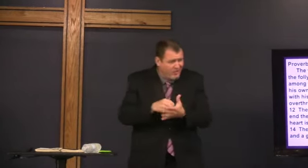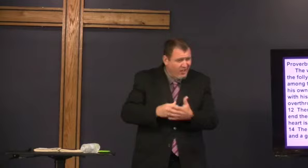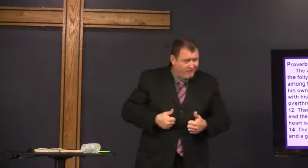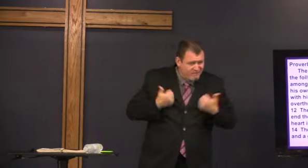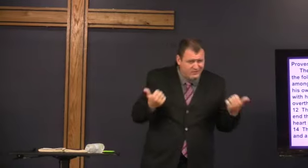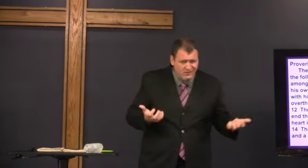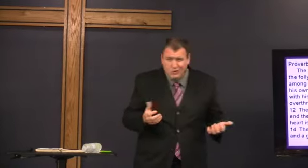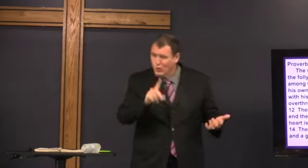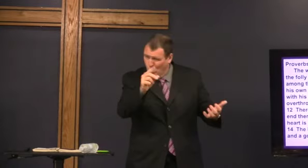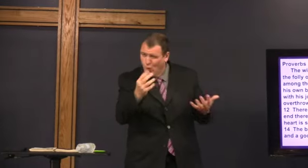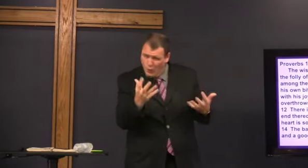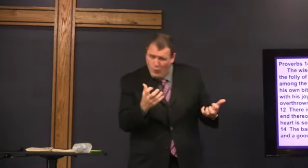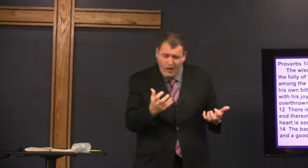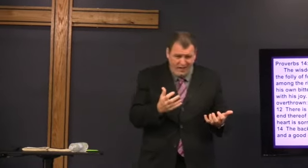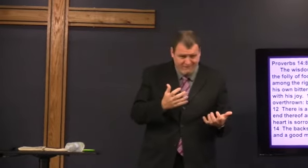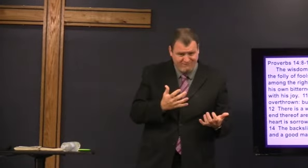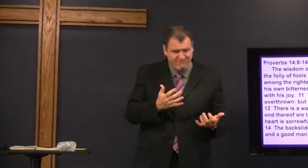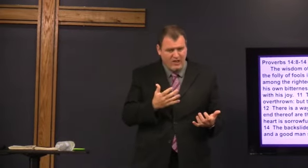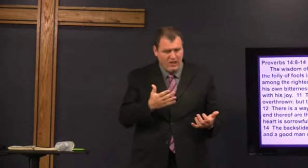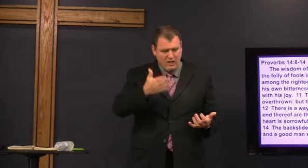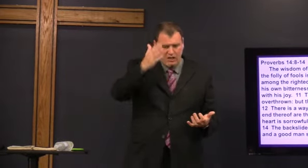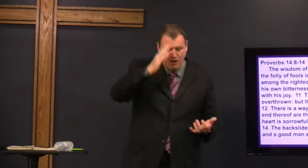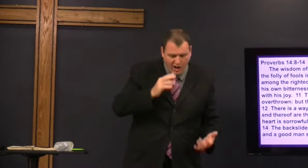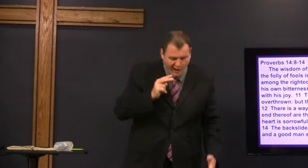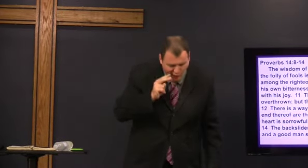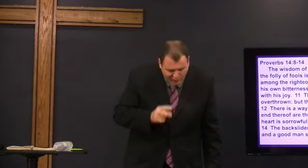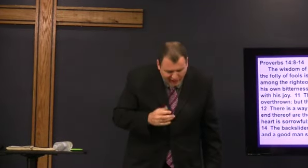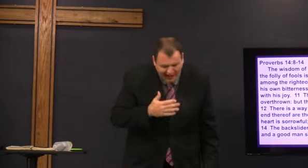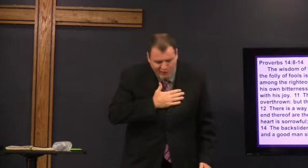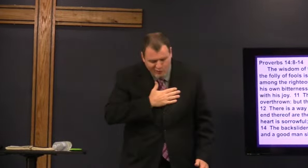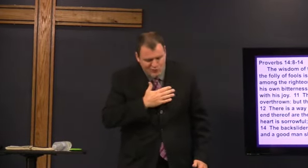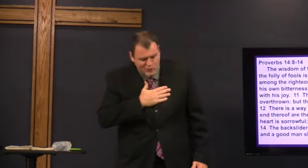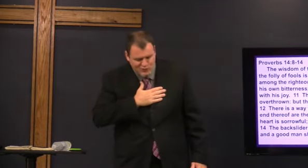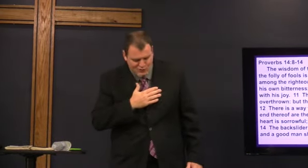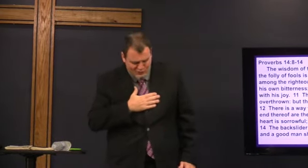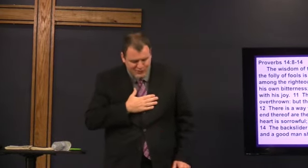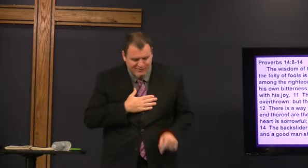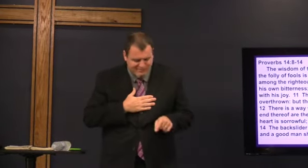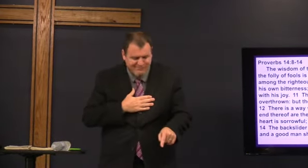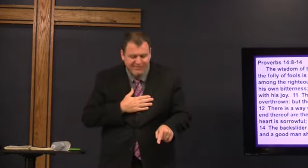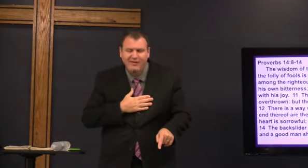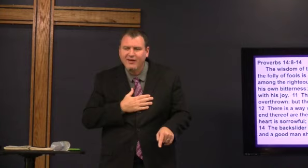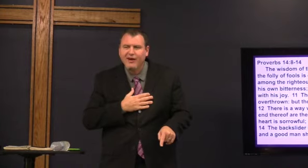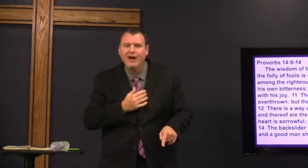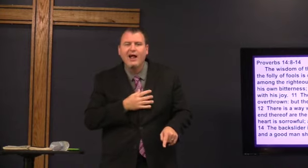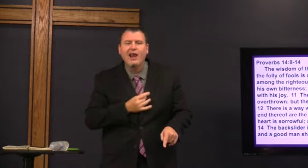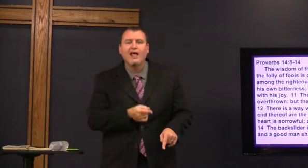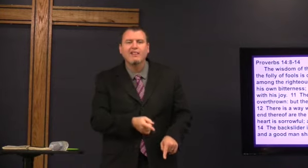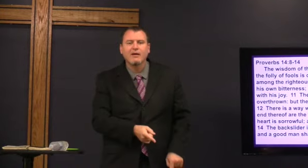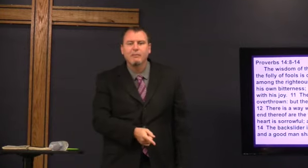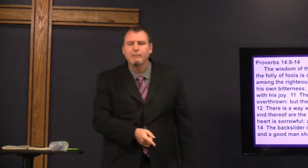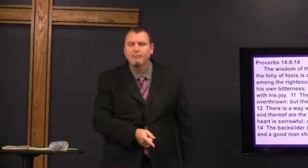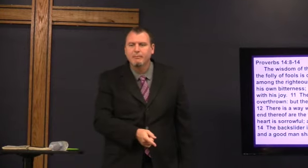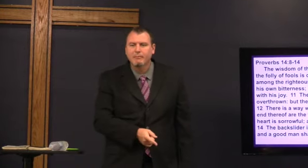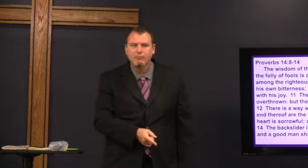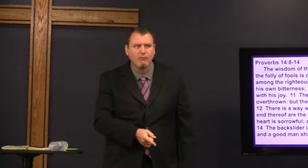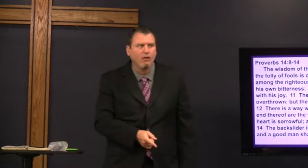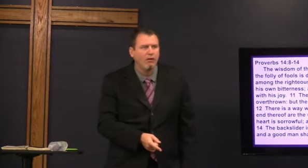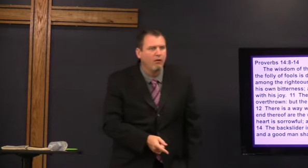Do you want help in your life? Do you want God to look down on you and be happy with you?